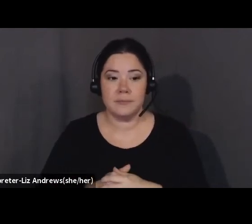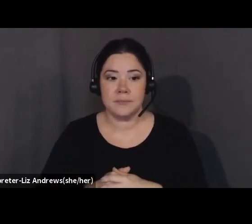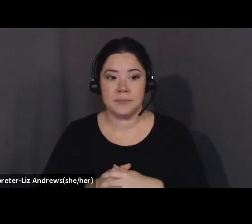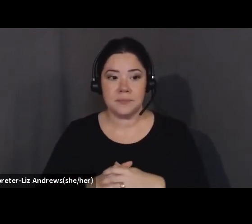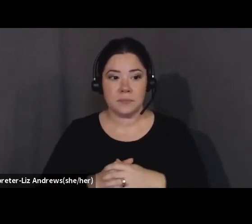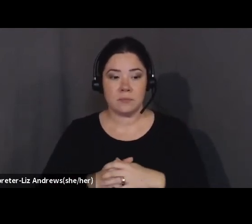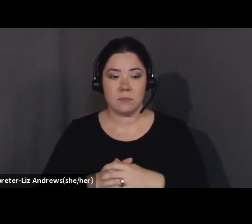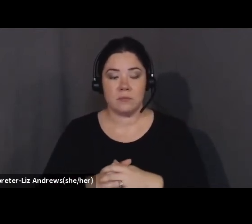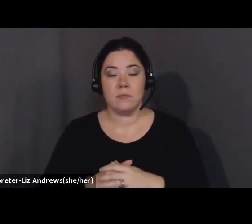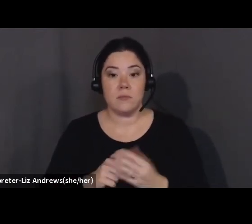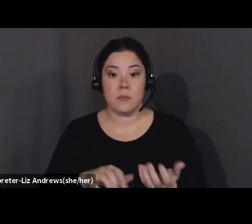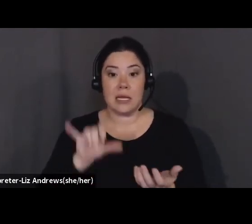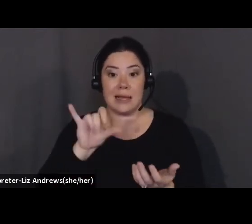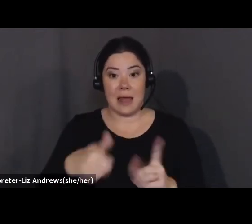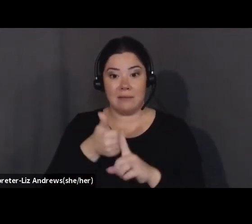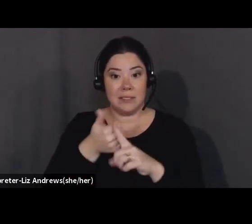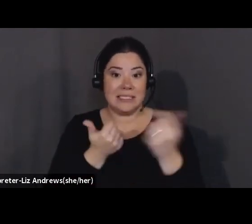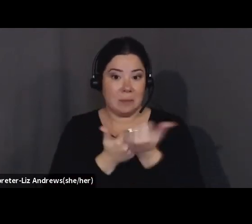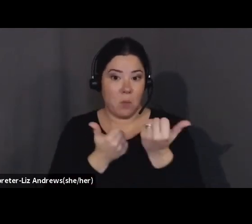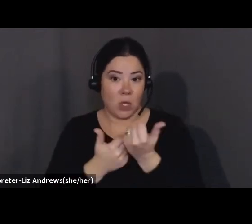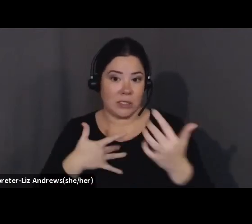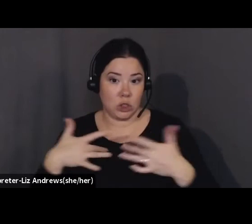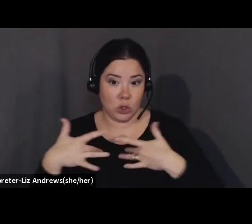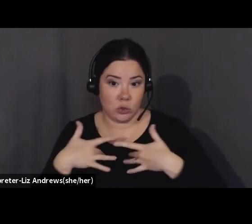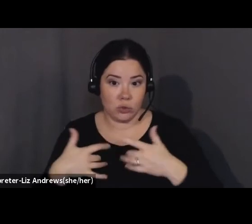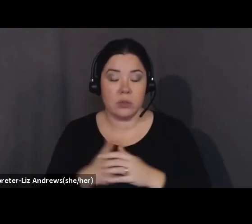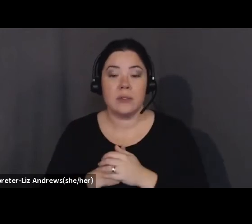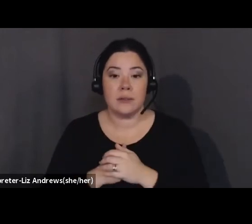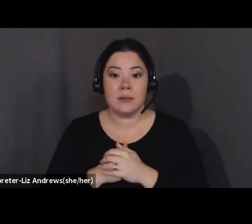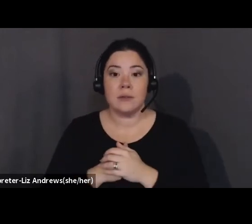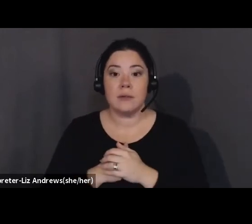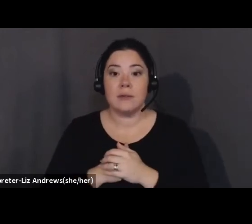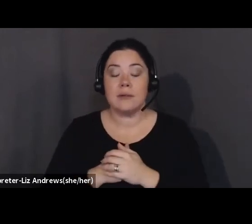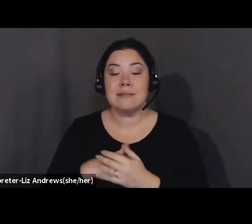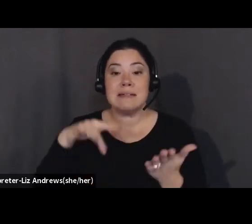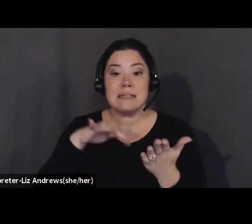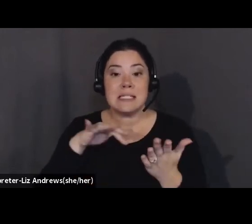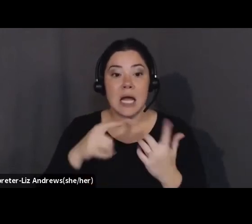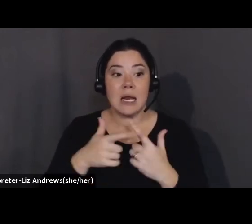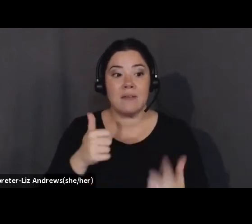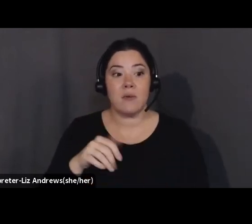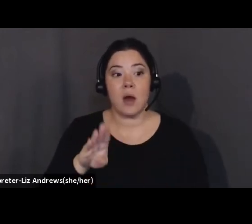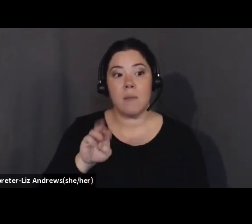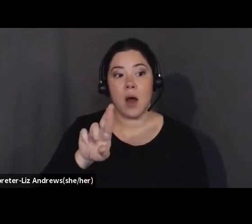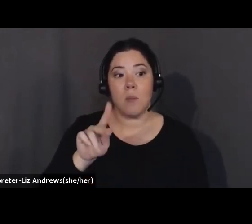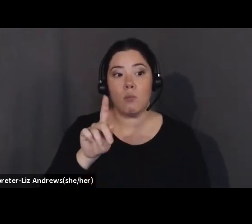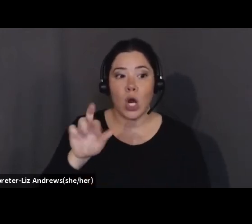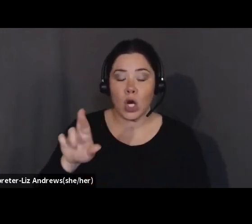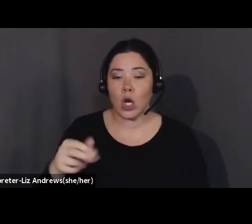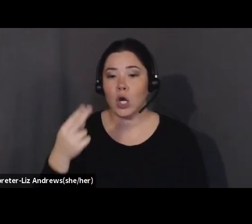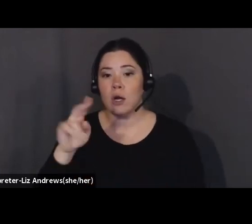which supports these concerns. There was a study by Brucker, Helms, and Souza